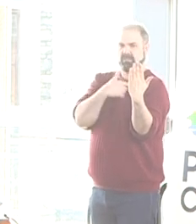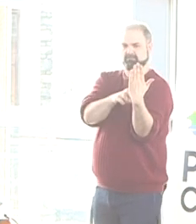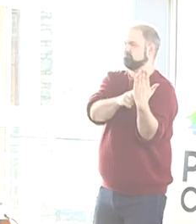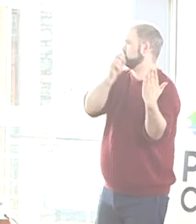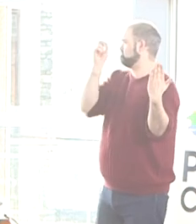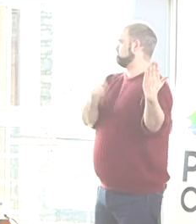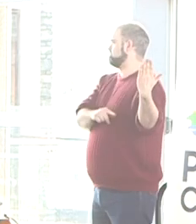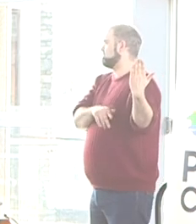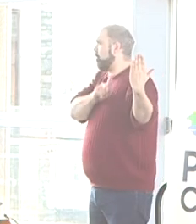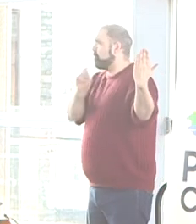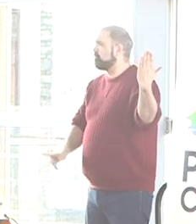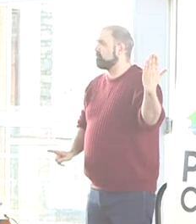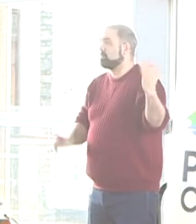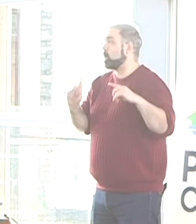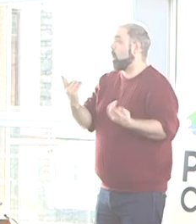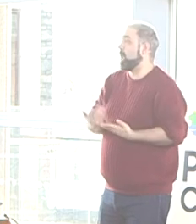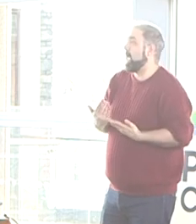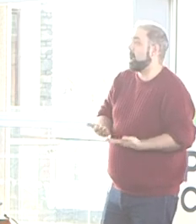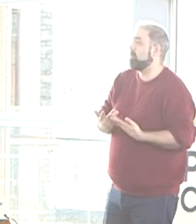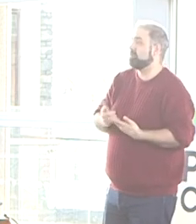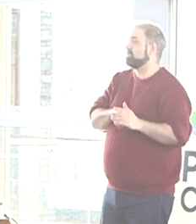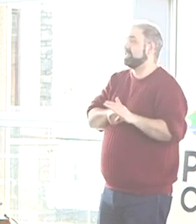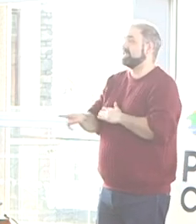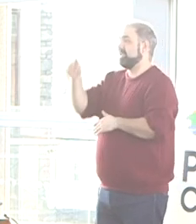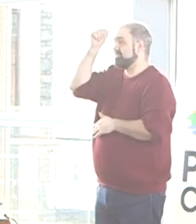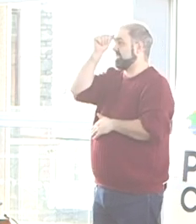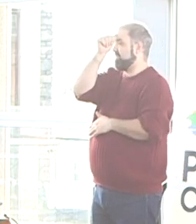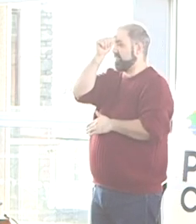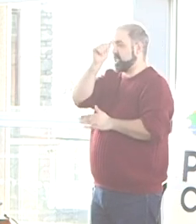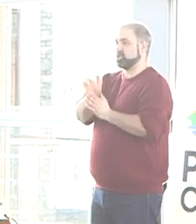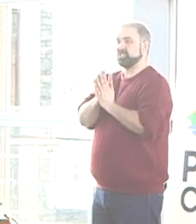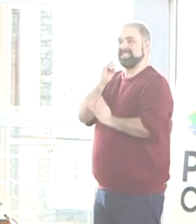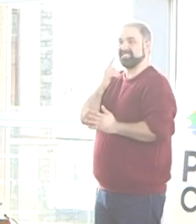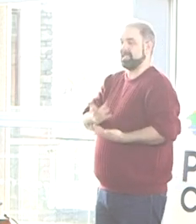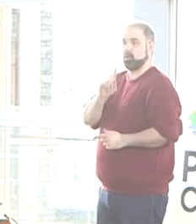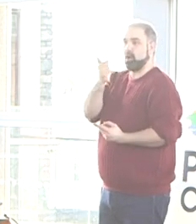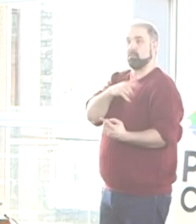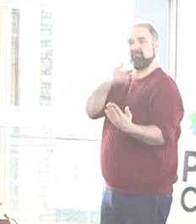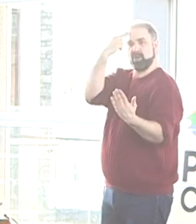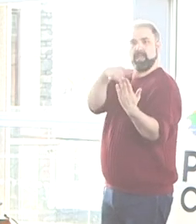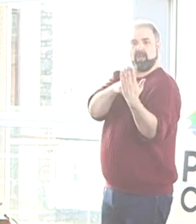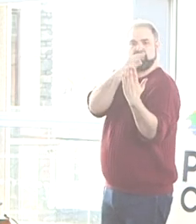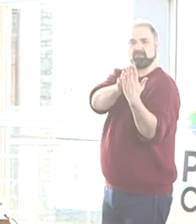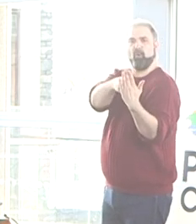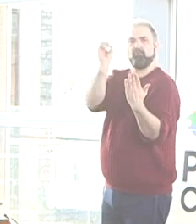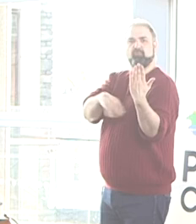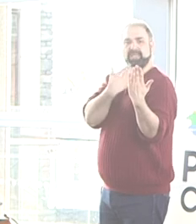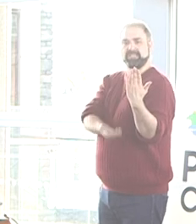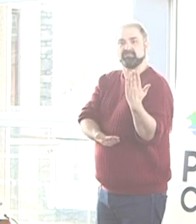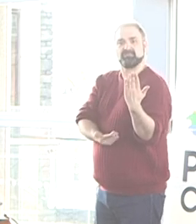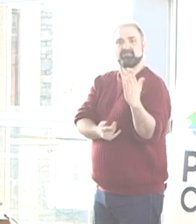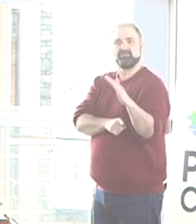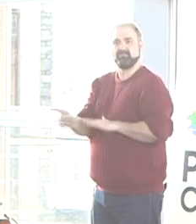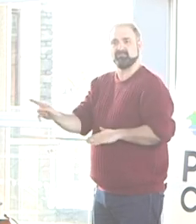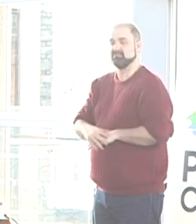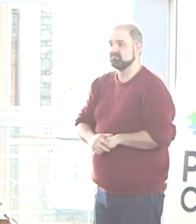can't do now because they've changed canon law. So you can't actually leave the Catholic Church very easily anymore. But I did before they changed the rules.